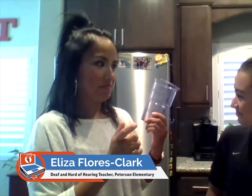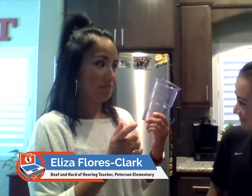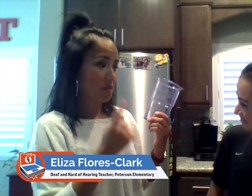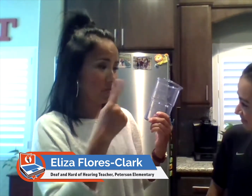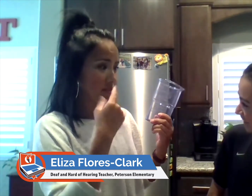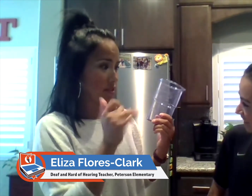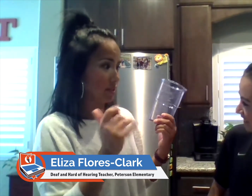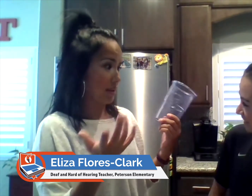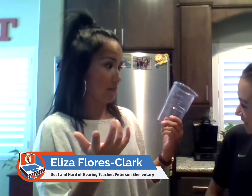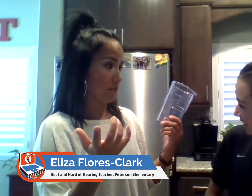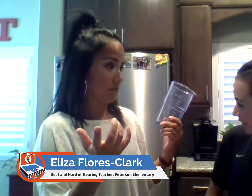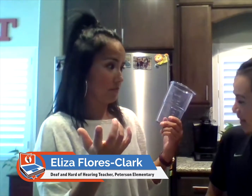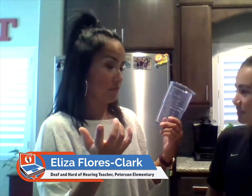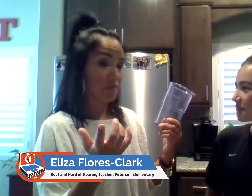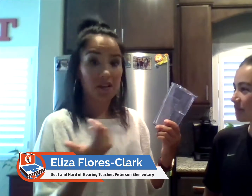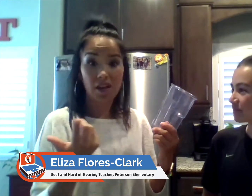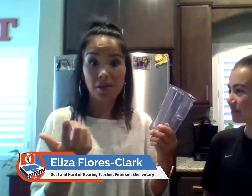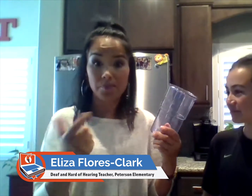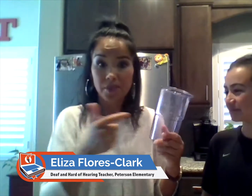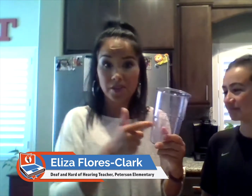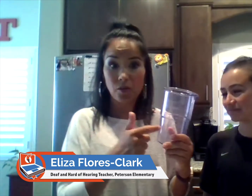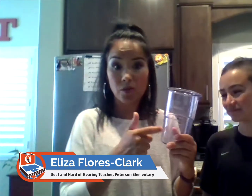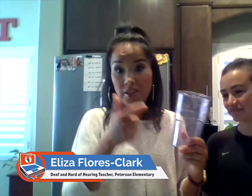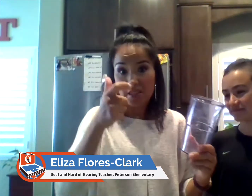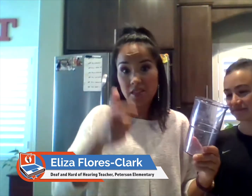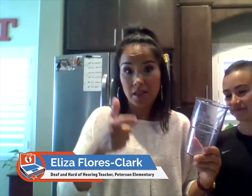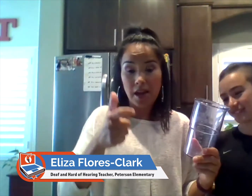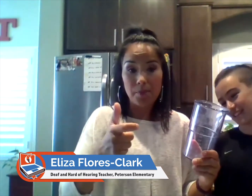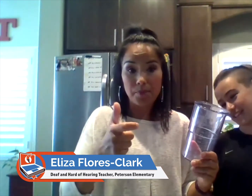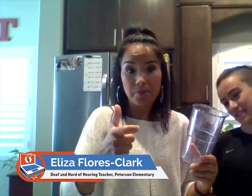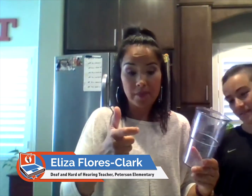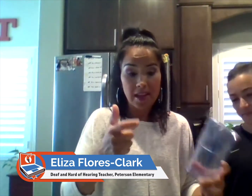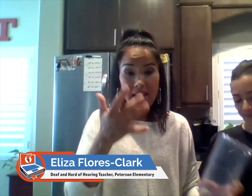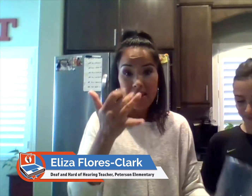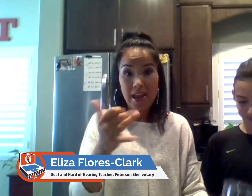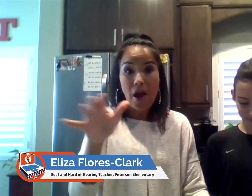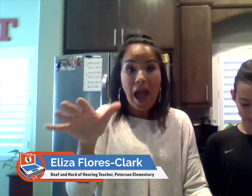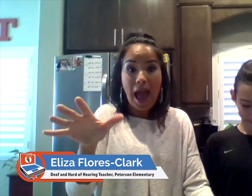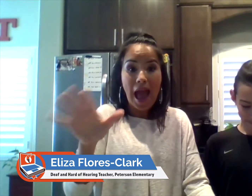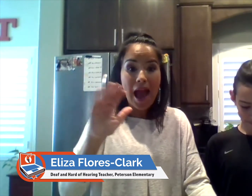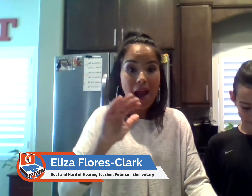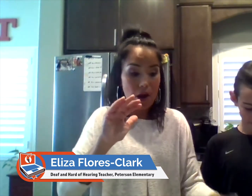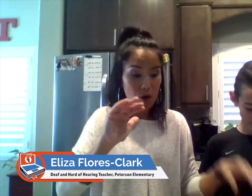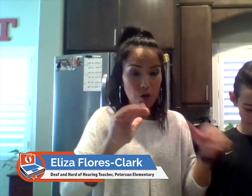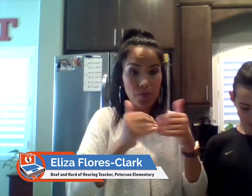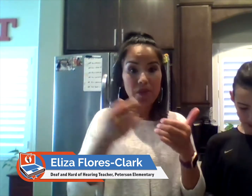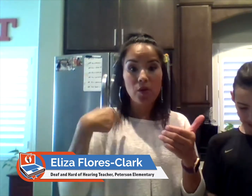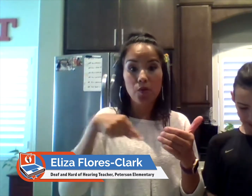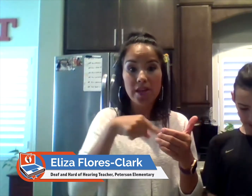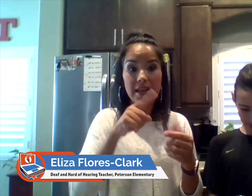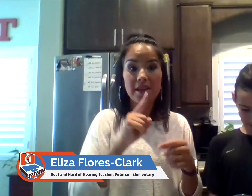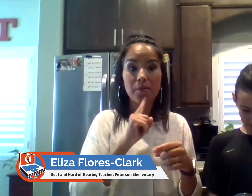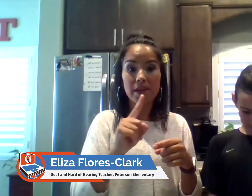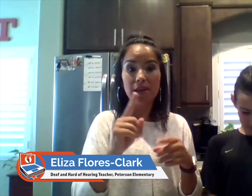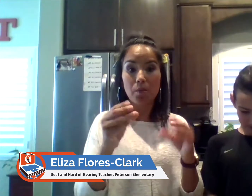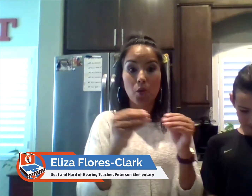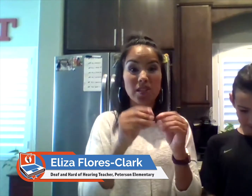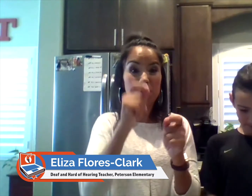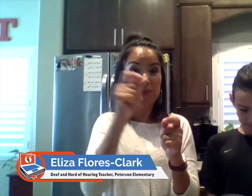What does it look like? A cup. Okay, so this is a cup. Now how we can be more